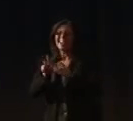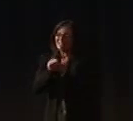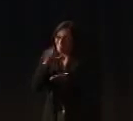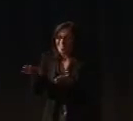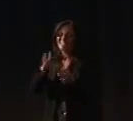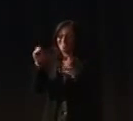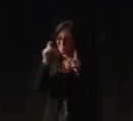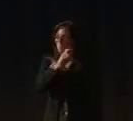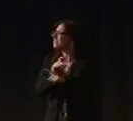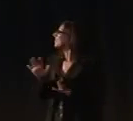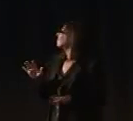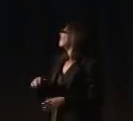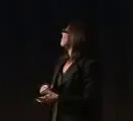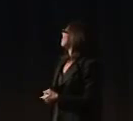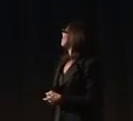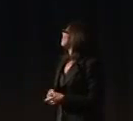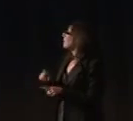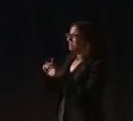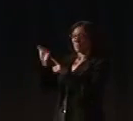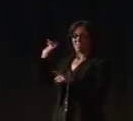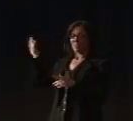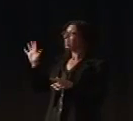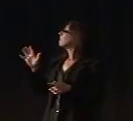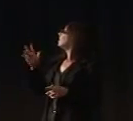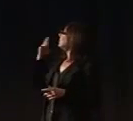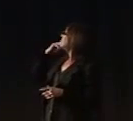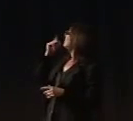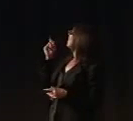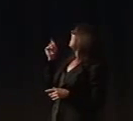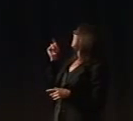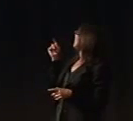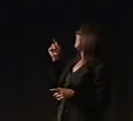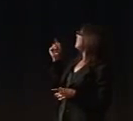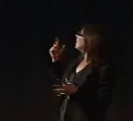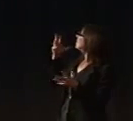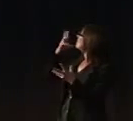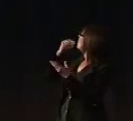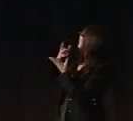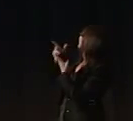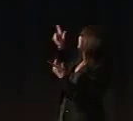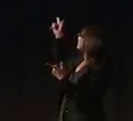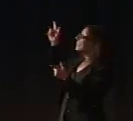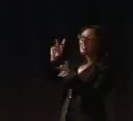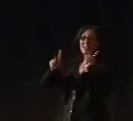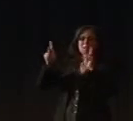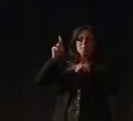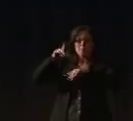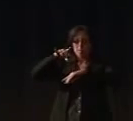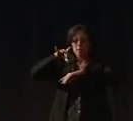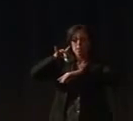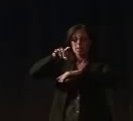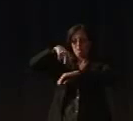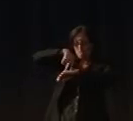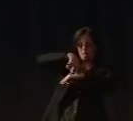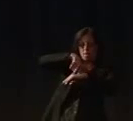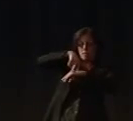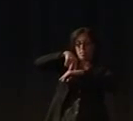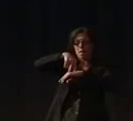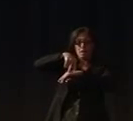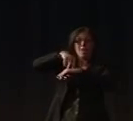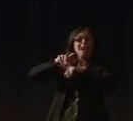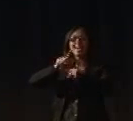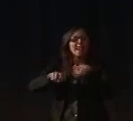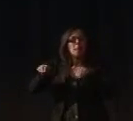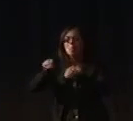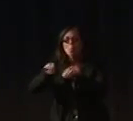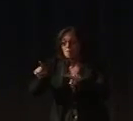And here you see a very beautiful case where you are, when people are sort of glued in this space up there, they cannot move and stand. They have to